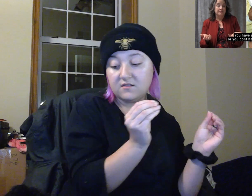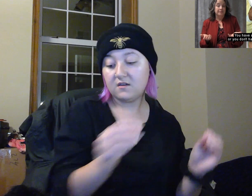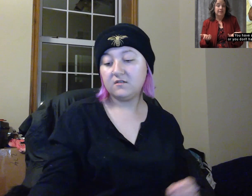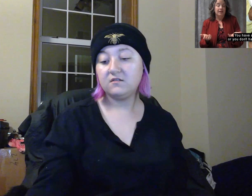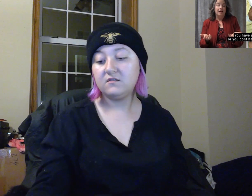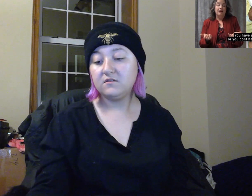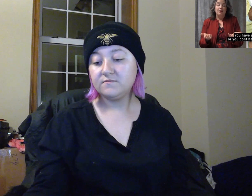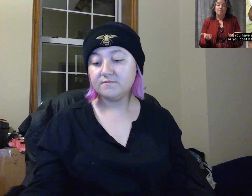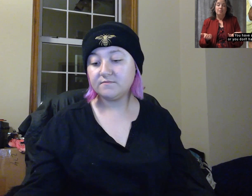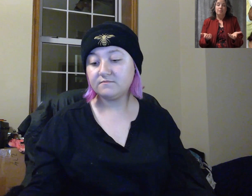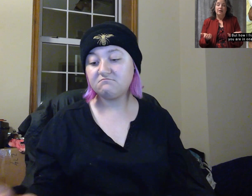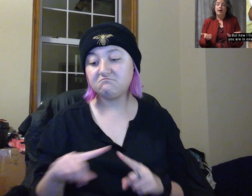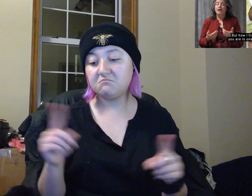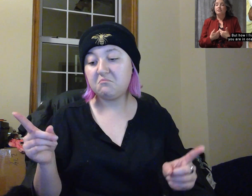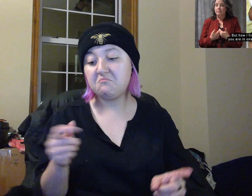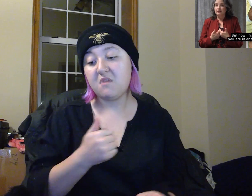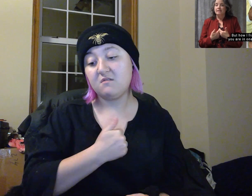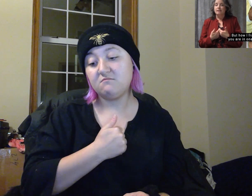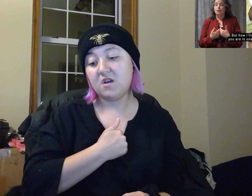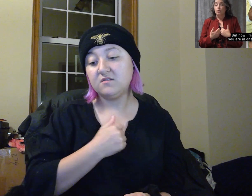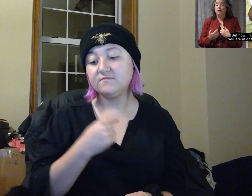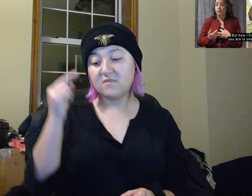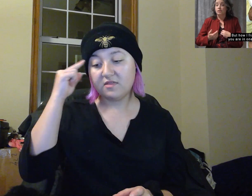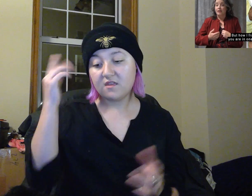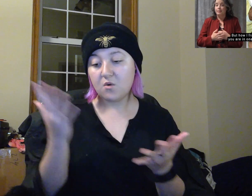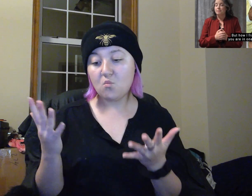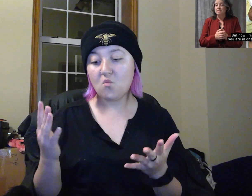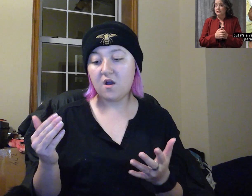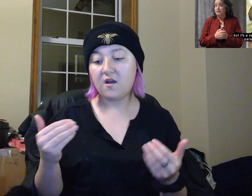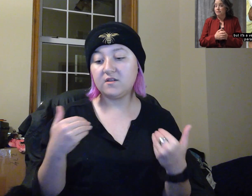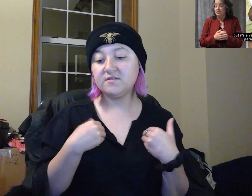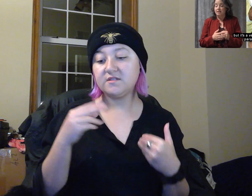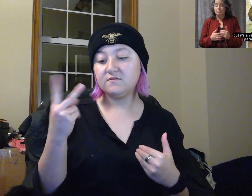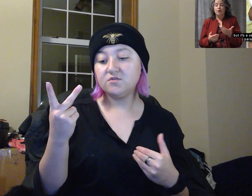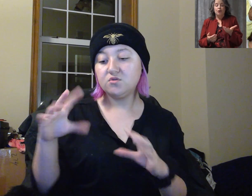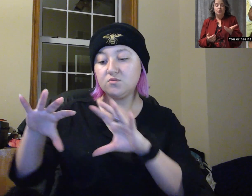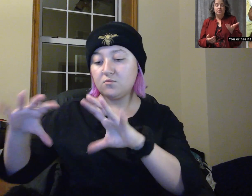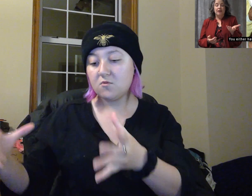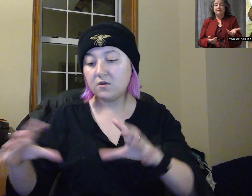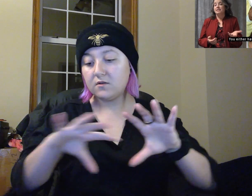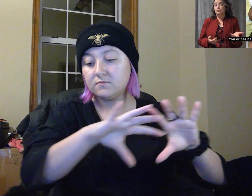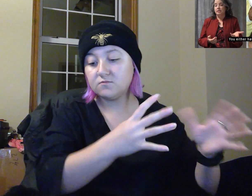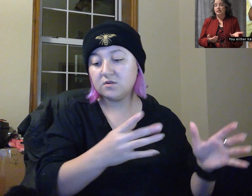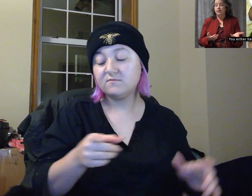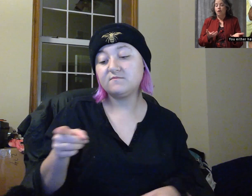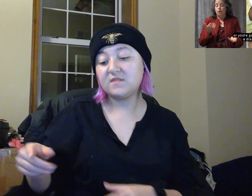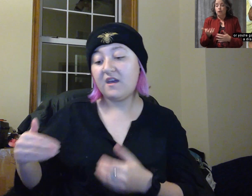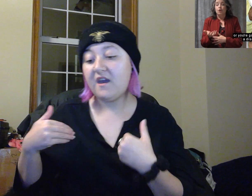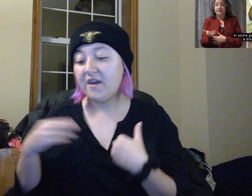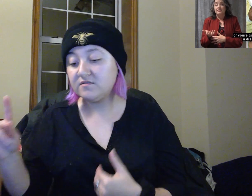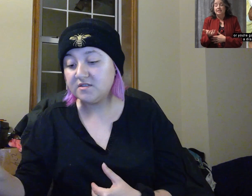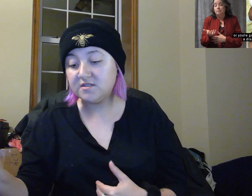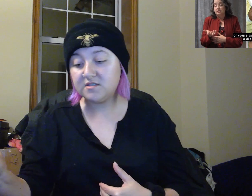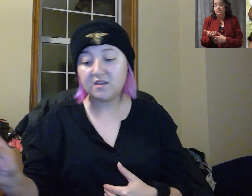disability. But how I frame it is that you are in one of two camps, but it's a very different paradigm. You either have a disability or